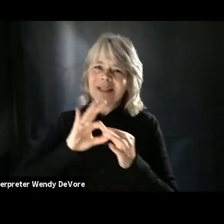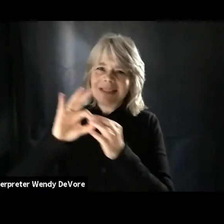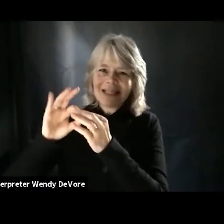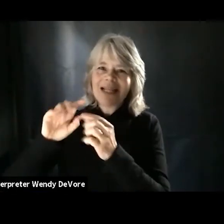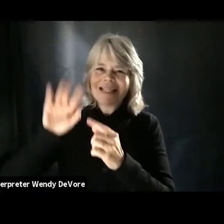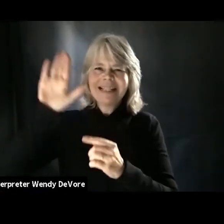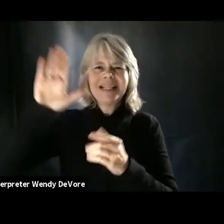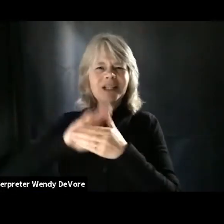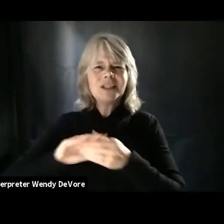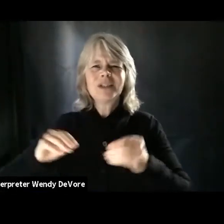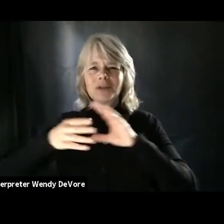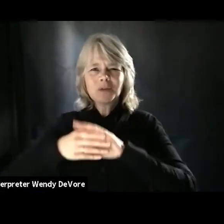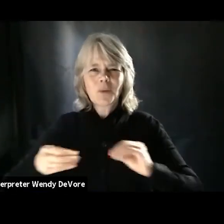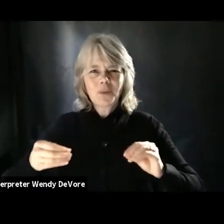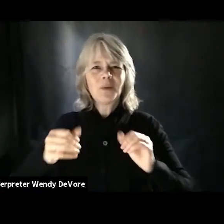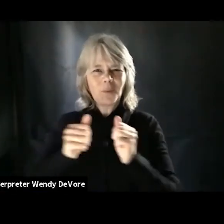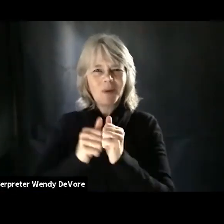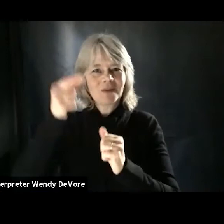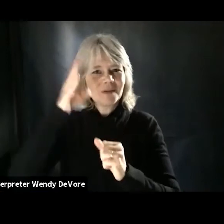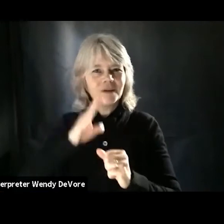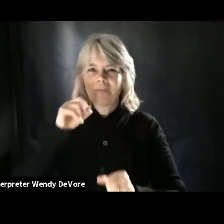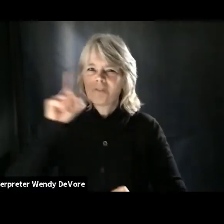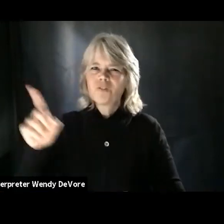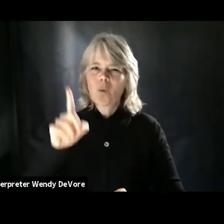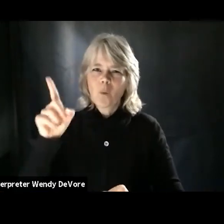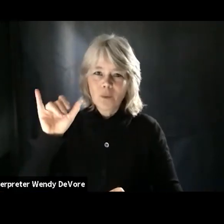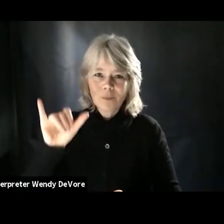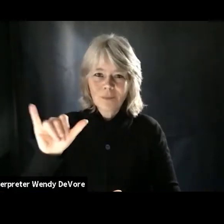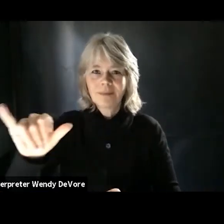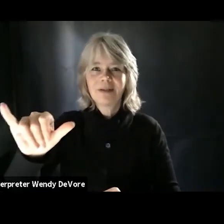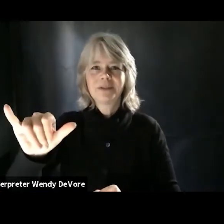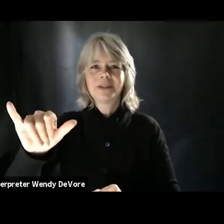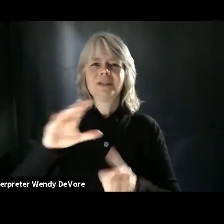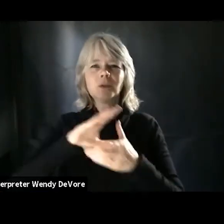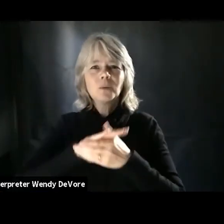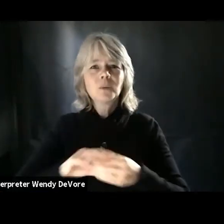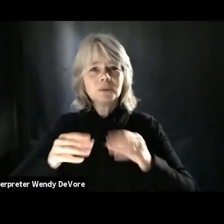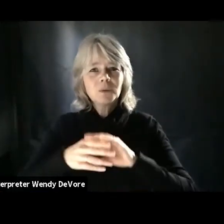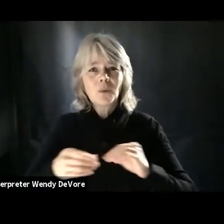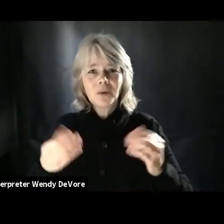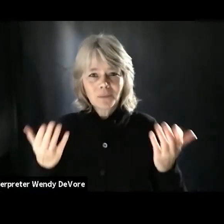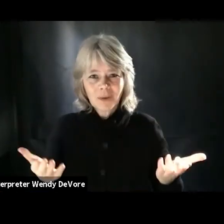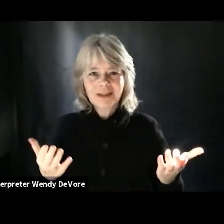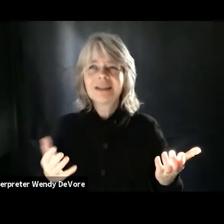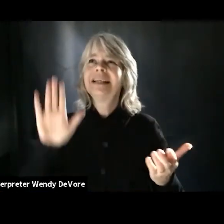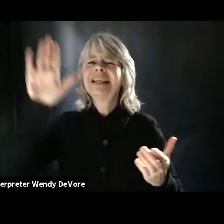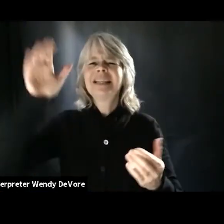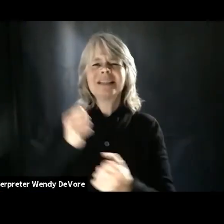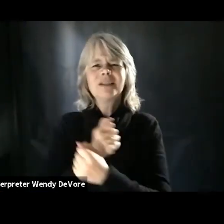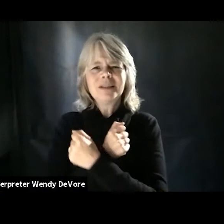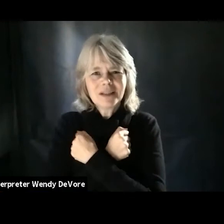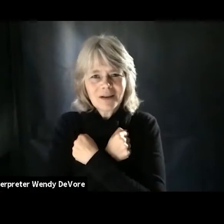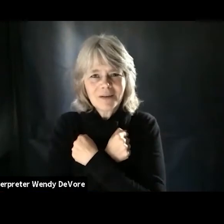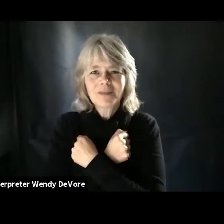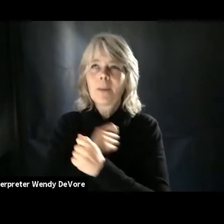forever, ever story, a story of love that flows out